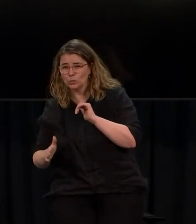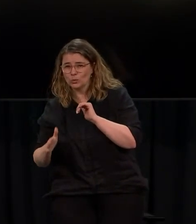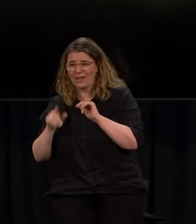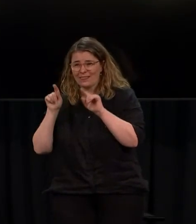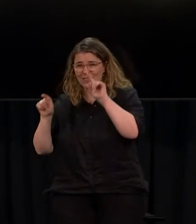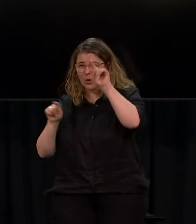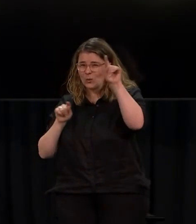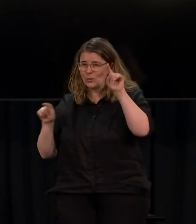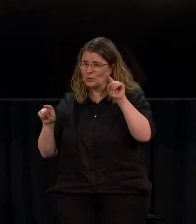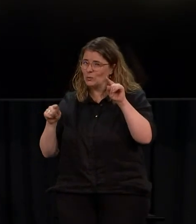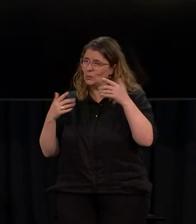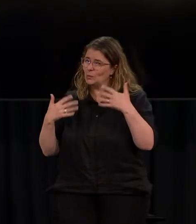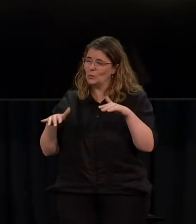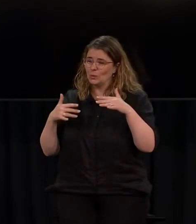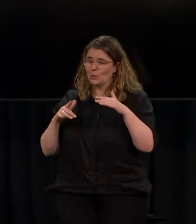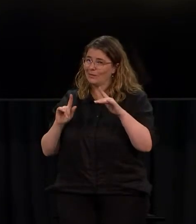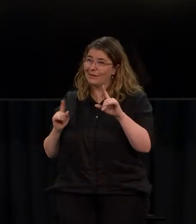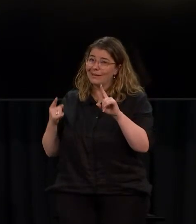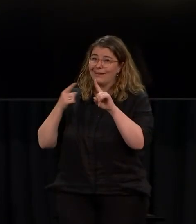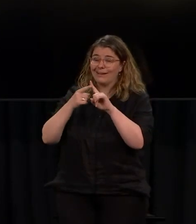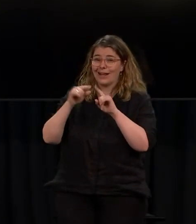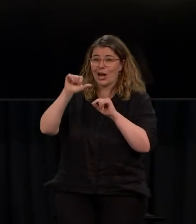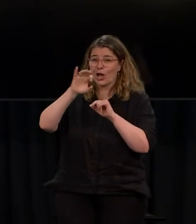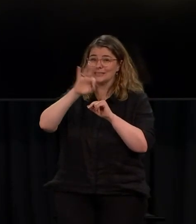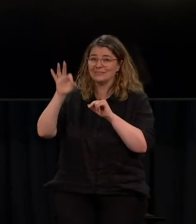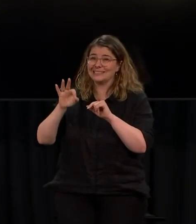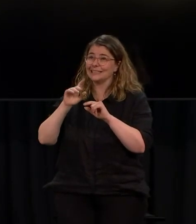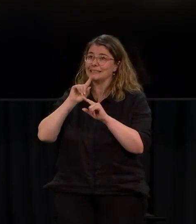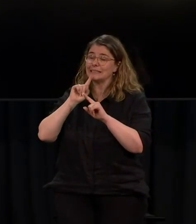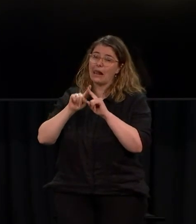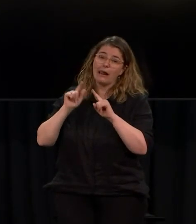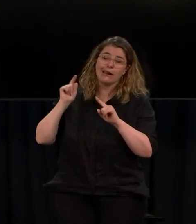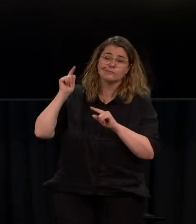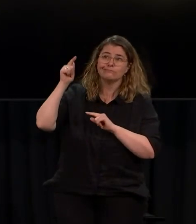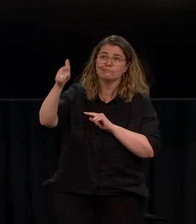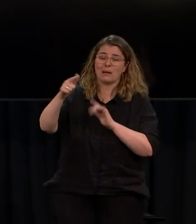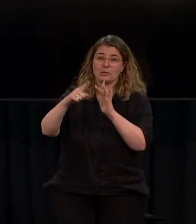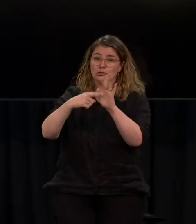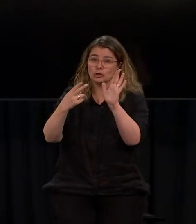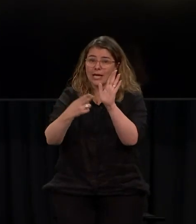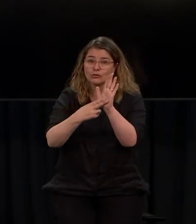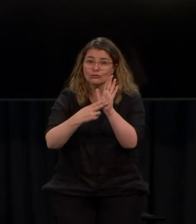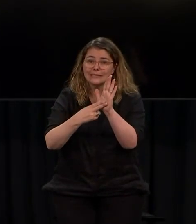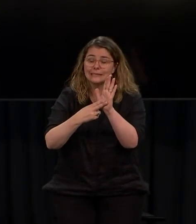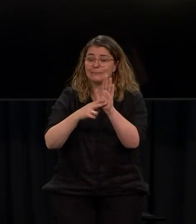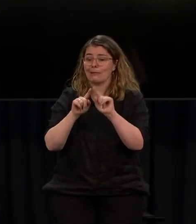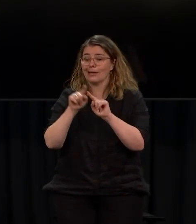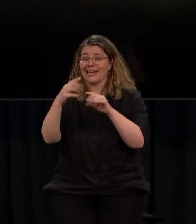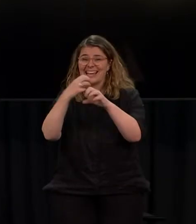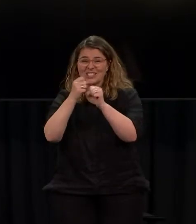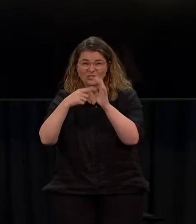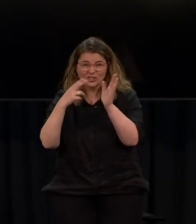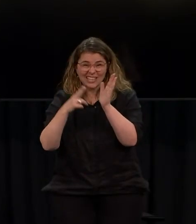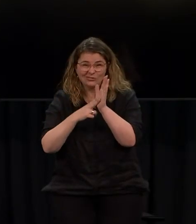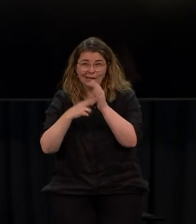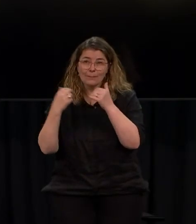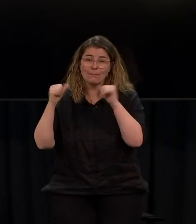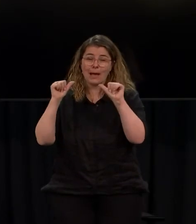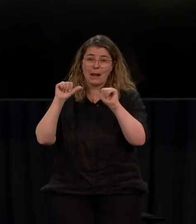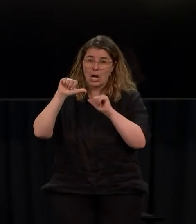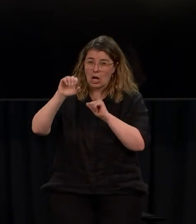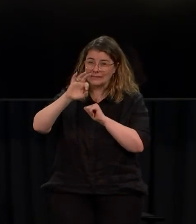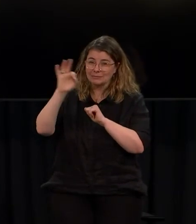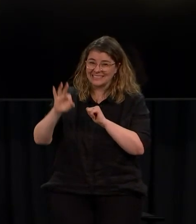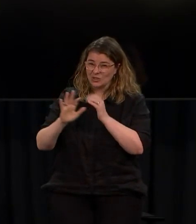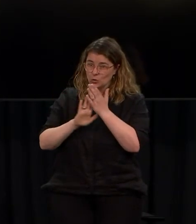likes, are not on track to get to 90% until January, maybe later in January. Would you